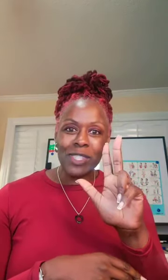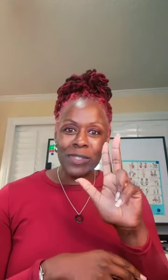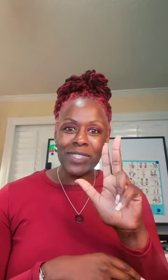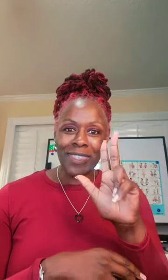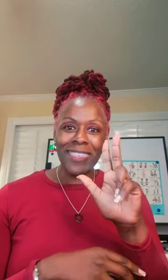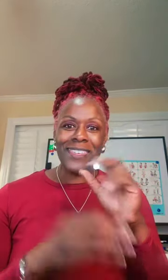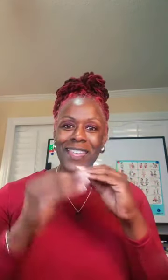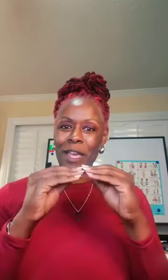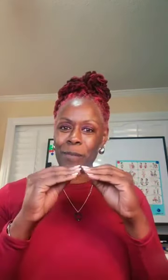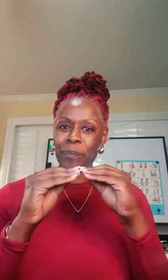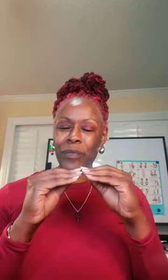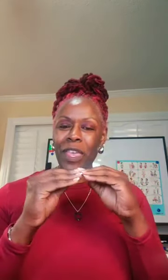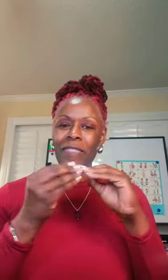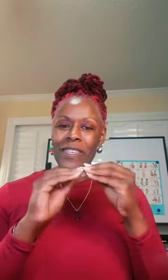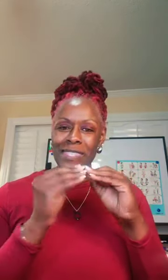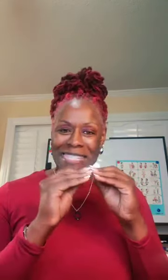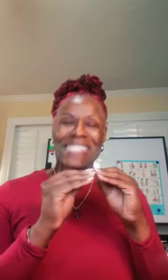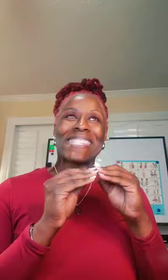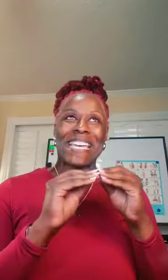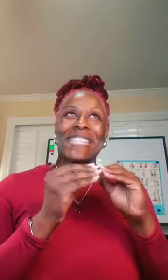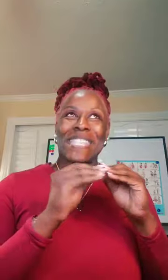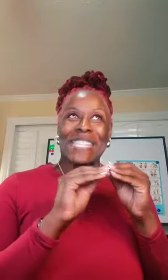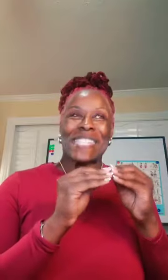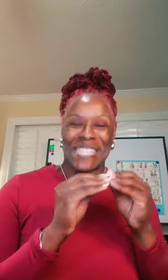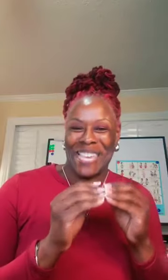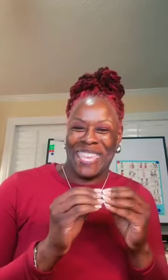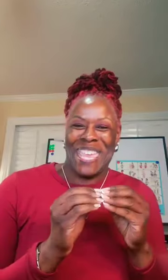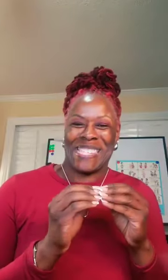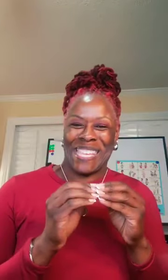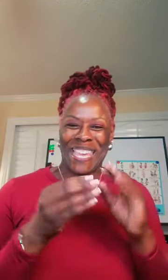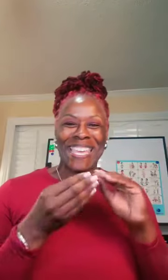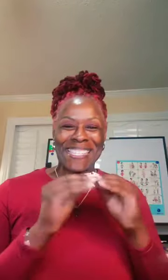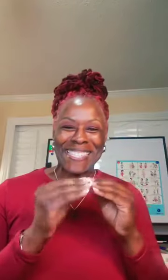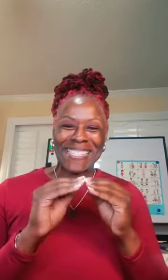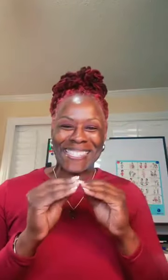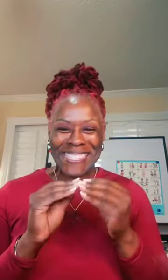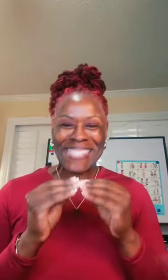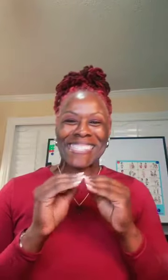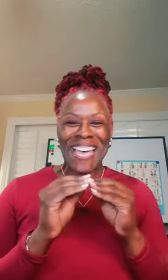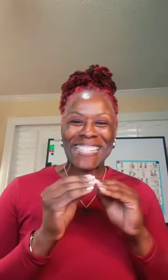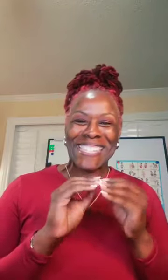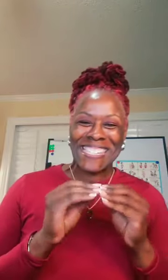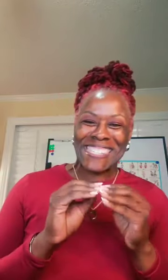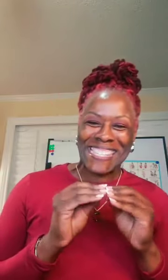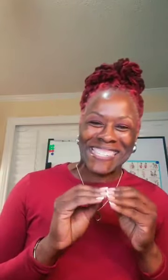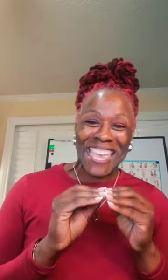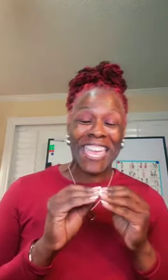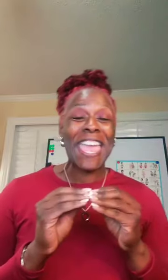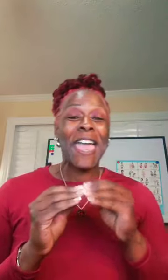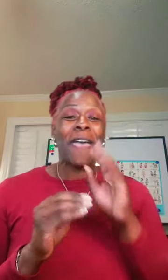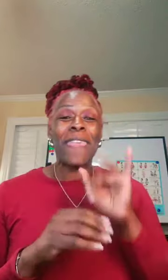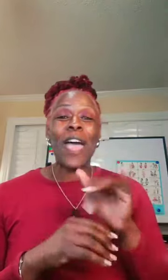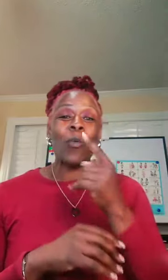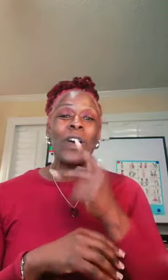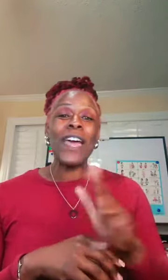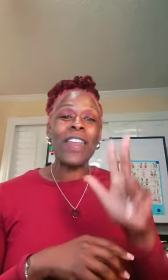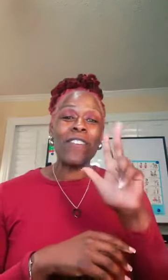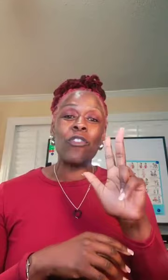what's the statistics just said. Statistics say that 1 out of every